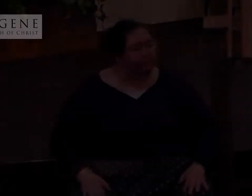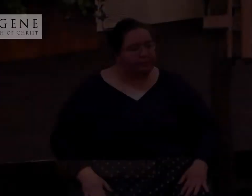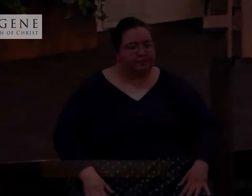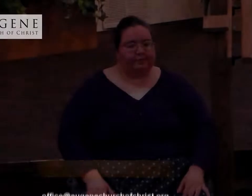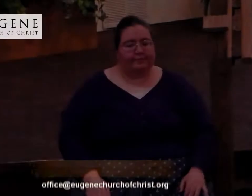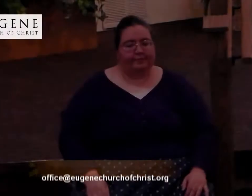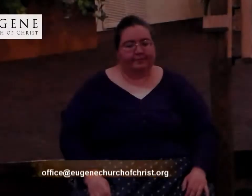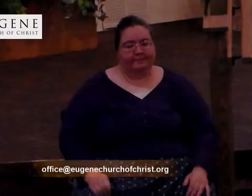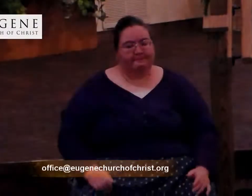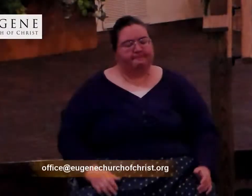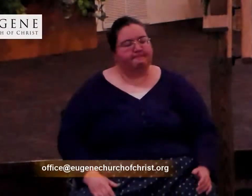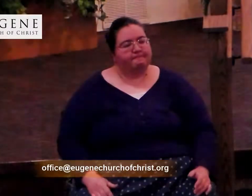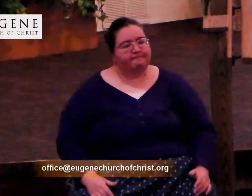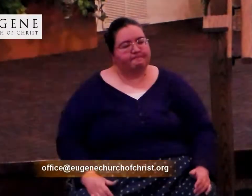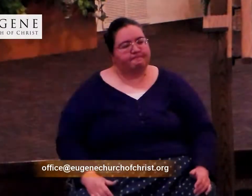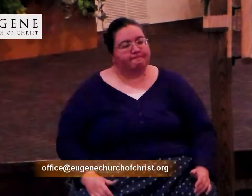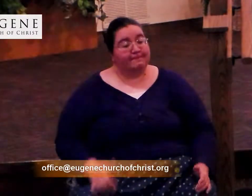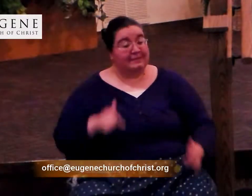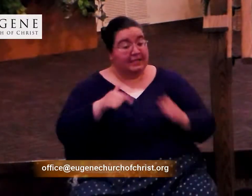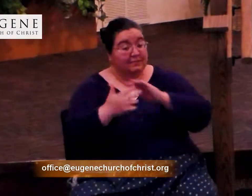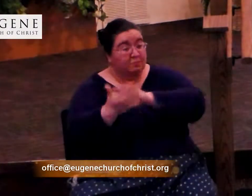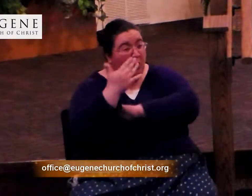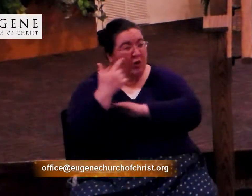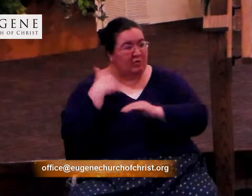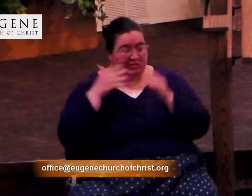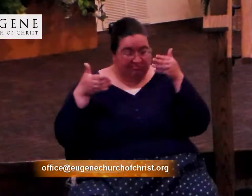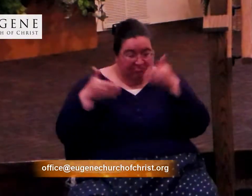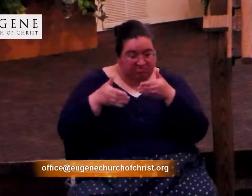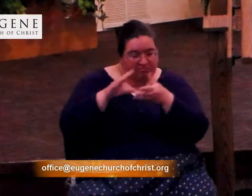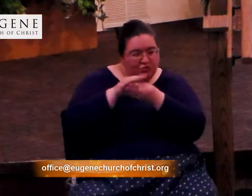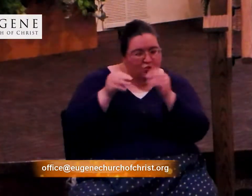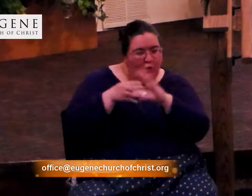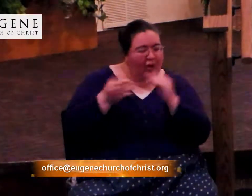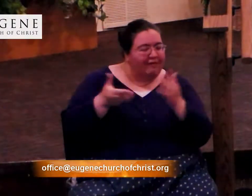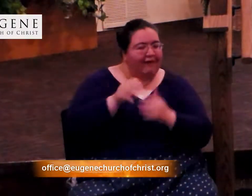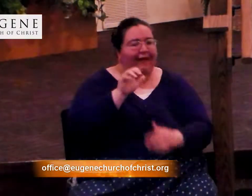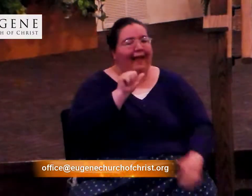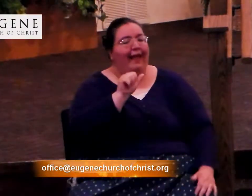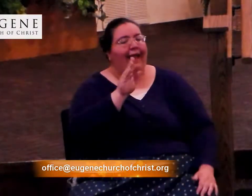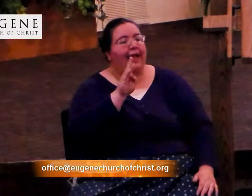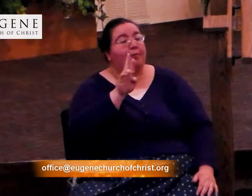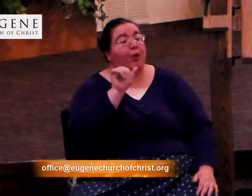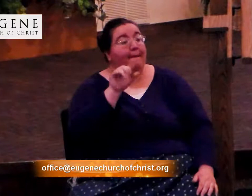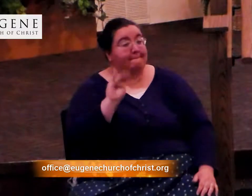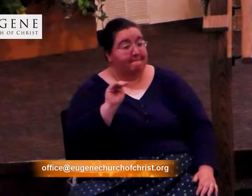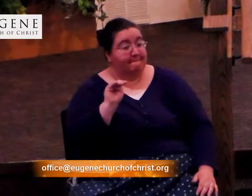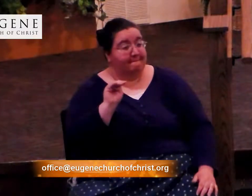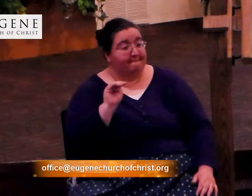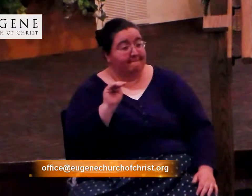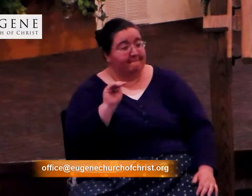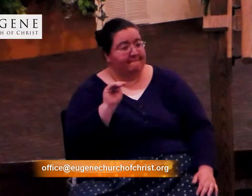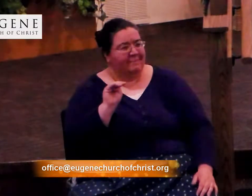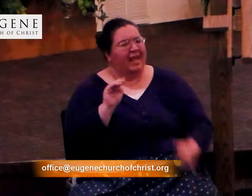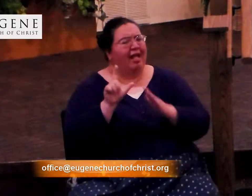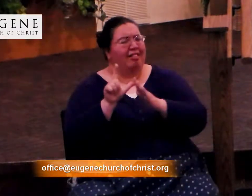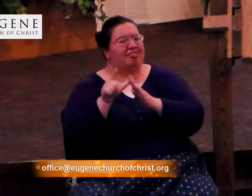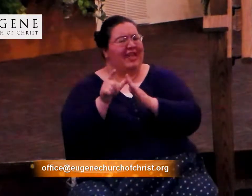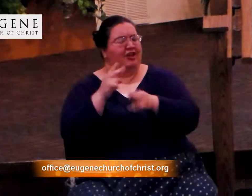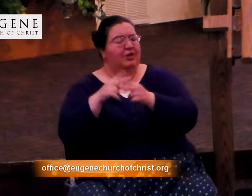We're going to look this morning at the story of Abram, who we will know better shortly as Abraham. And if I can make it through and not slip